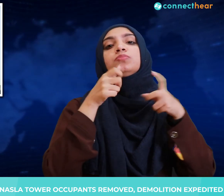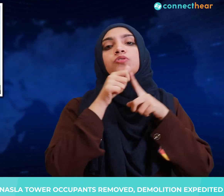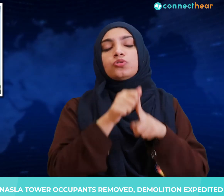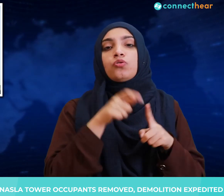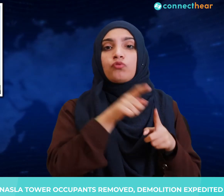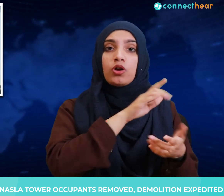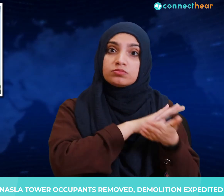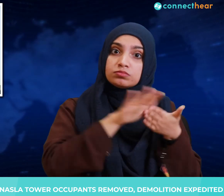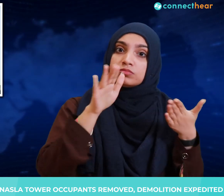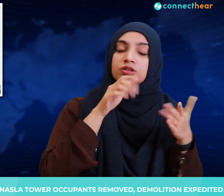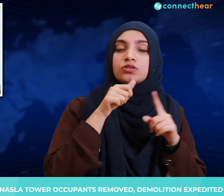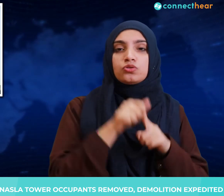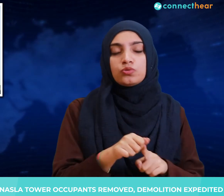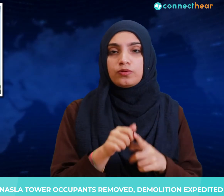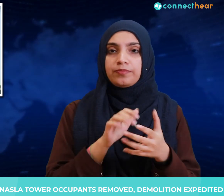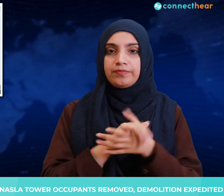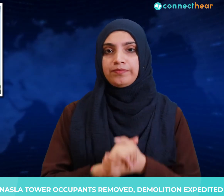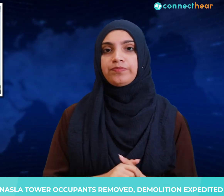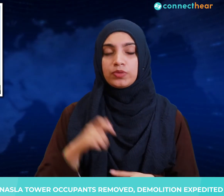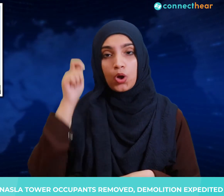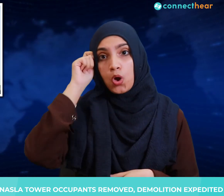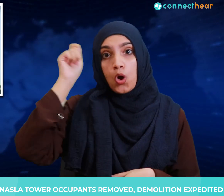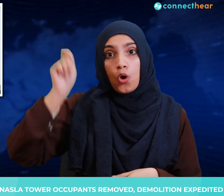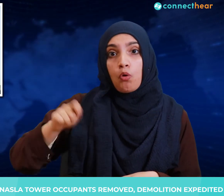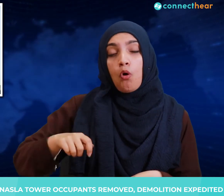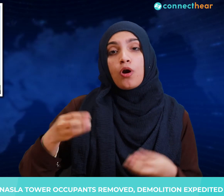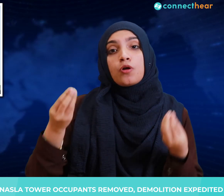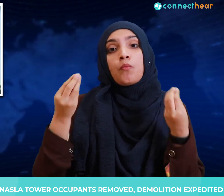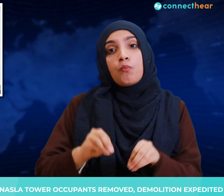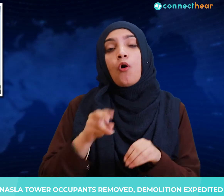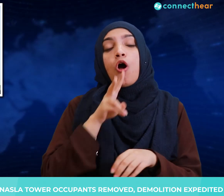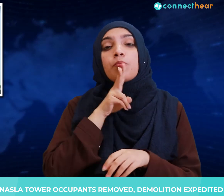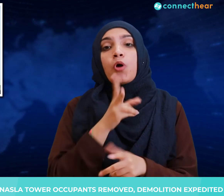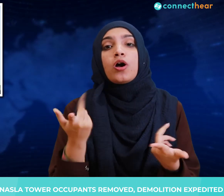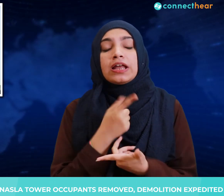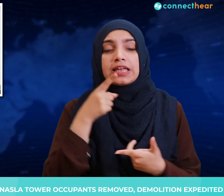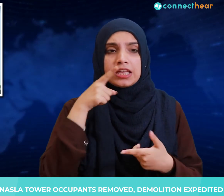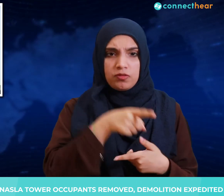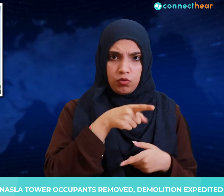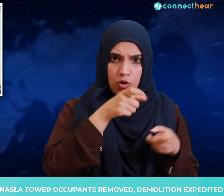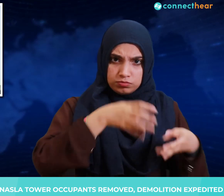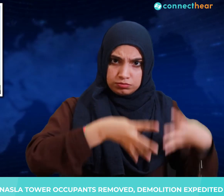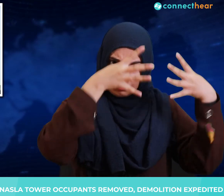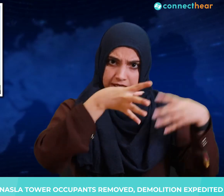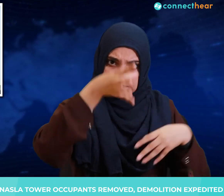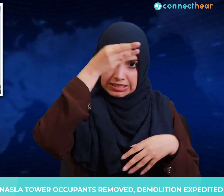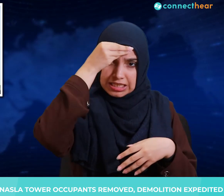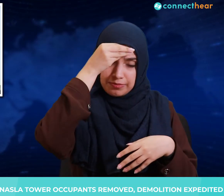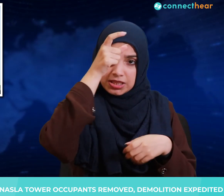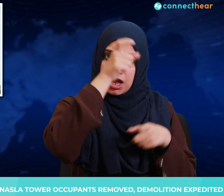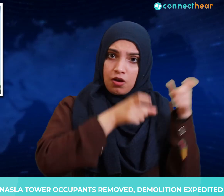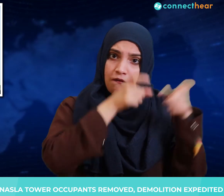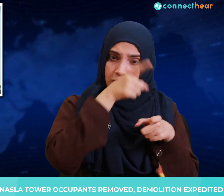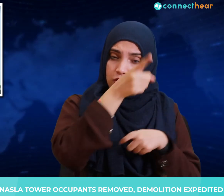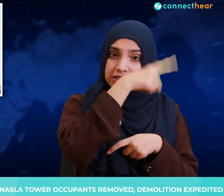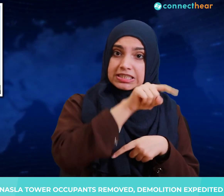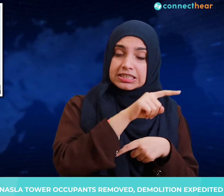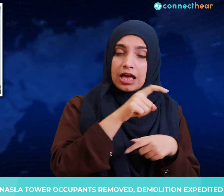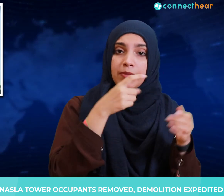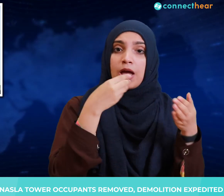The court also issued notice to the owners of Nasla Tower to examine the legality of the tower encroaching